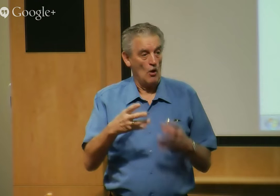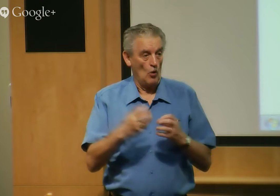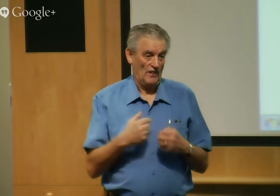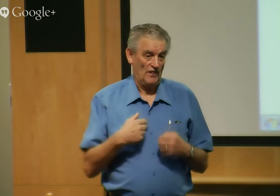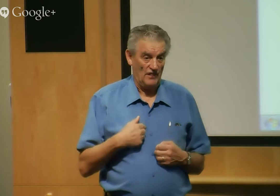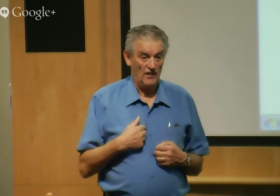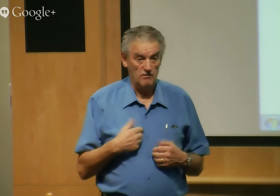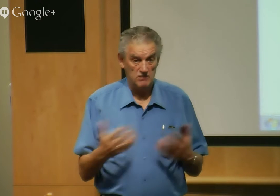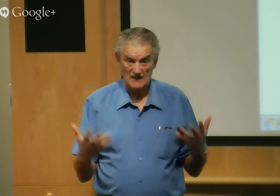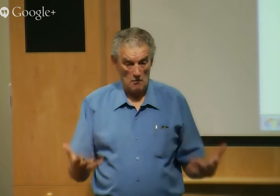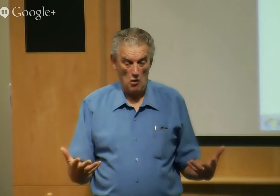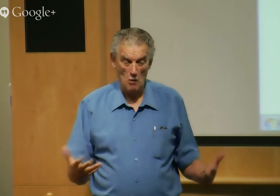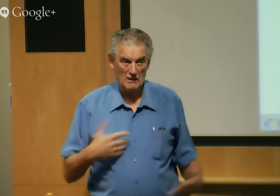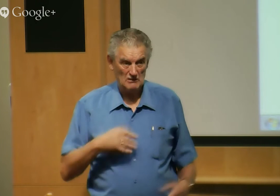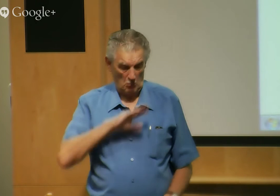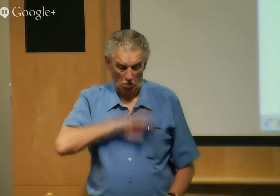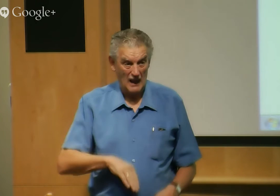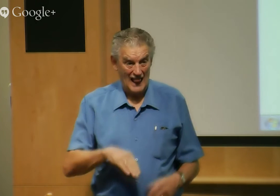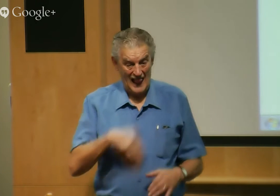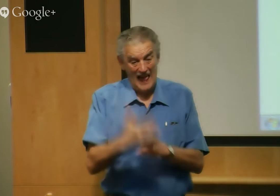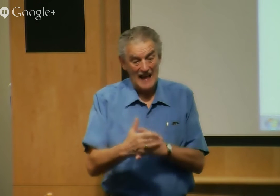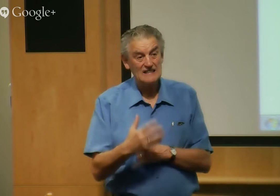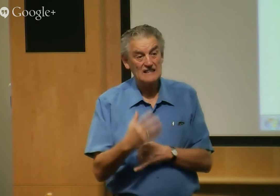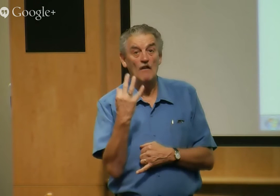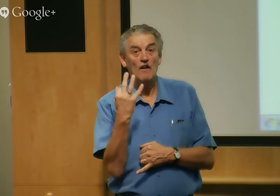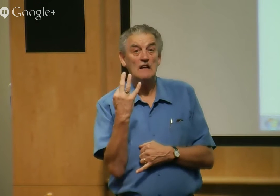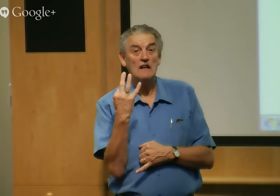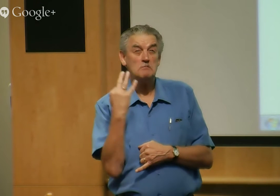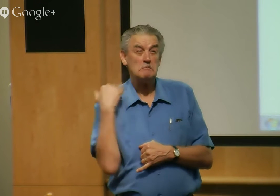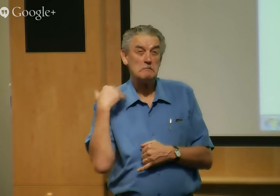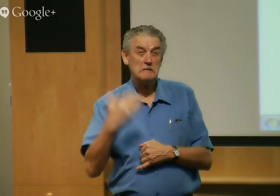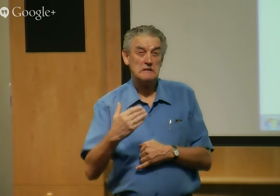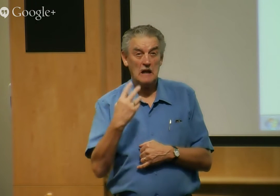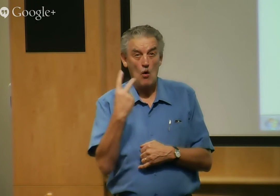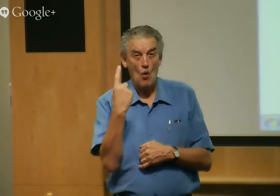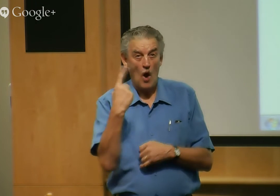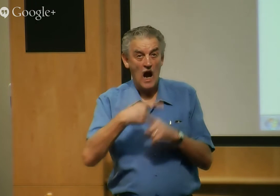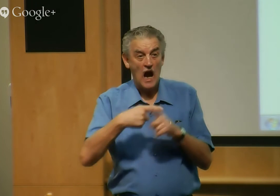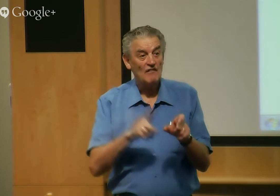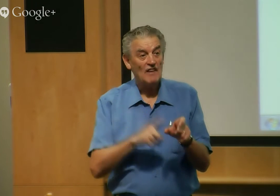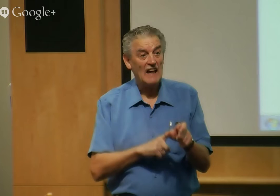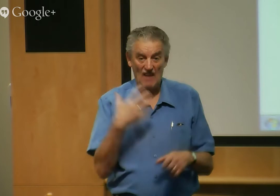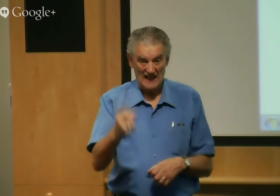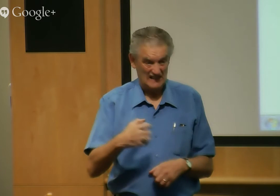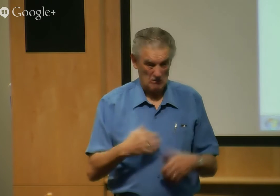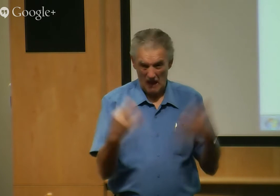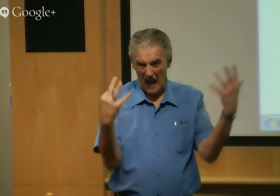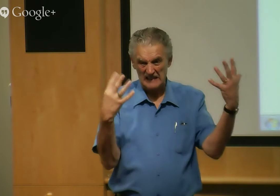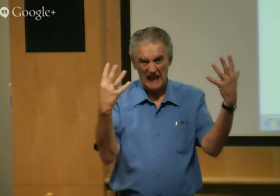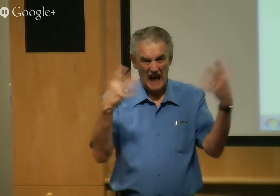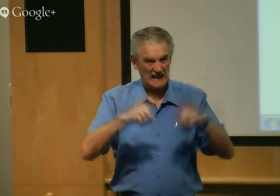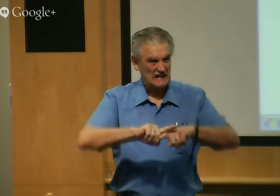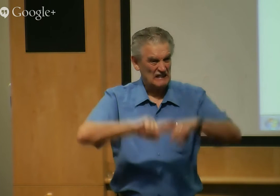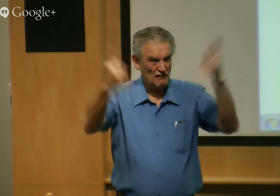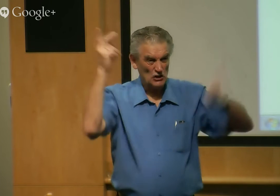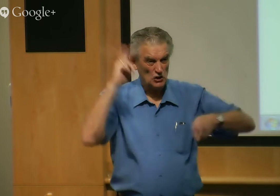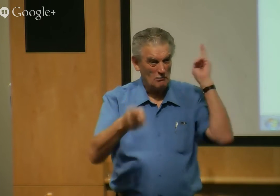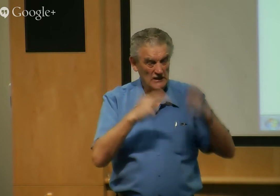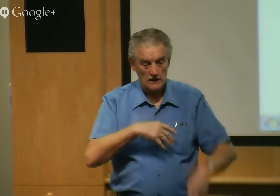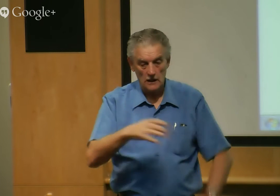who they want and who they feel comfortable communicating with, because it's really depressing. In the last year and a half, I've had